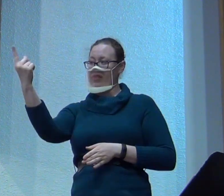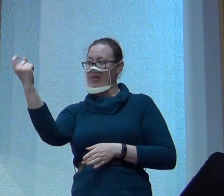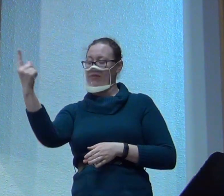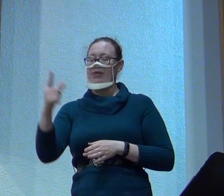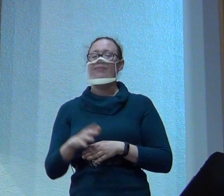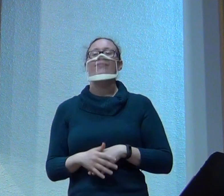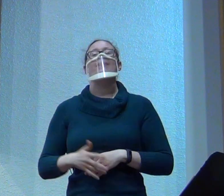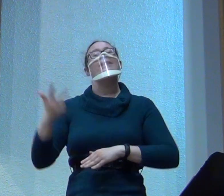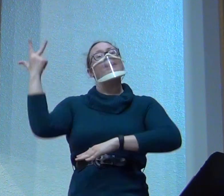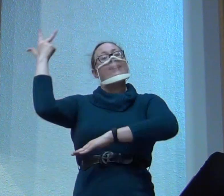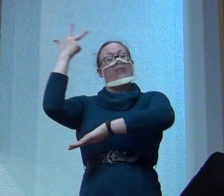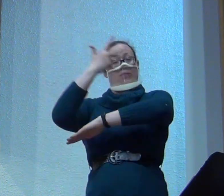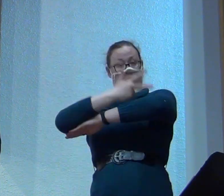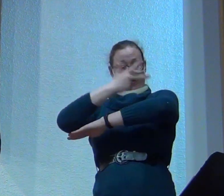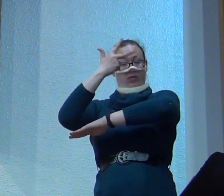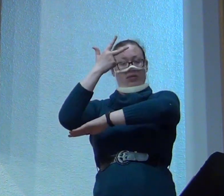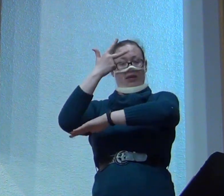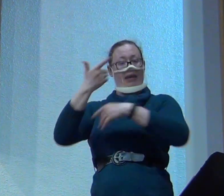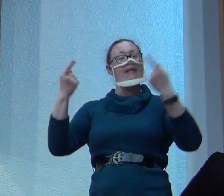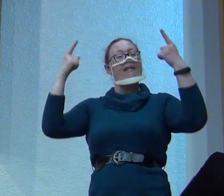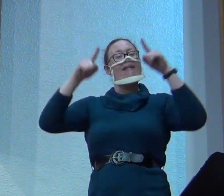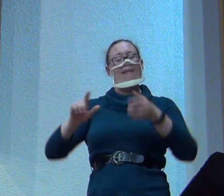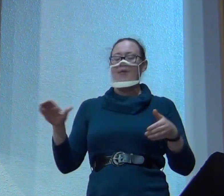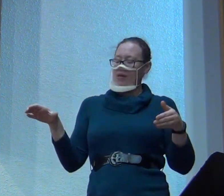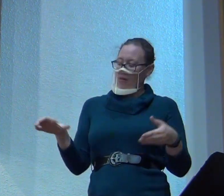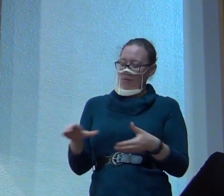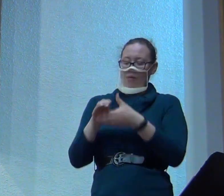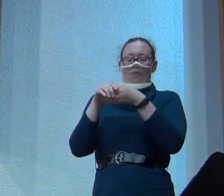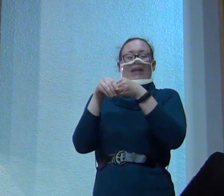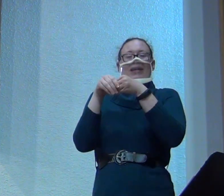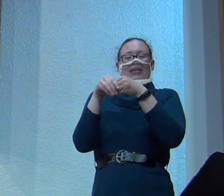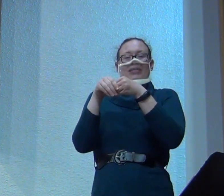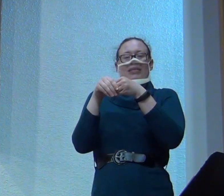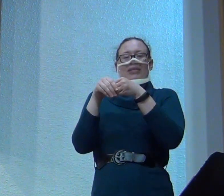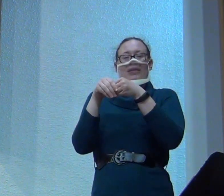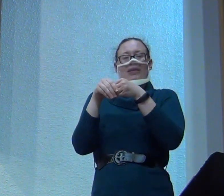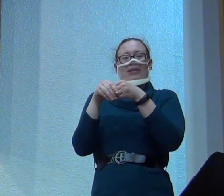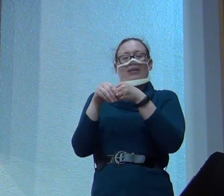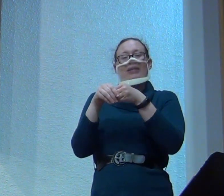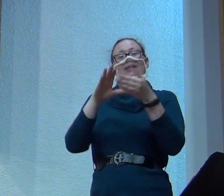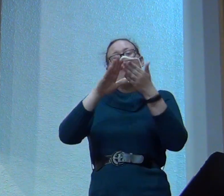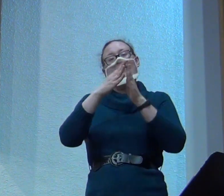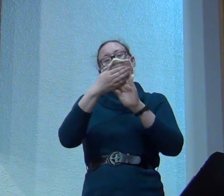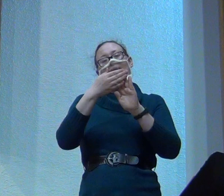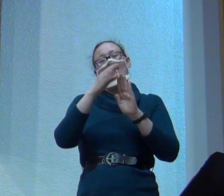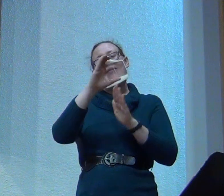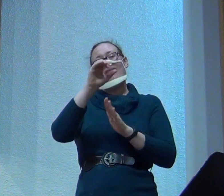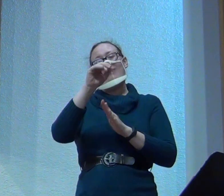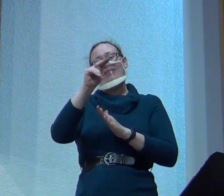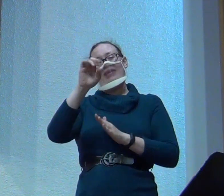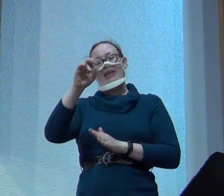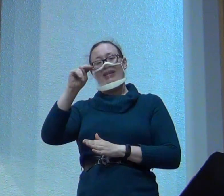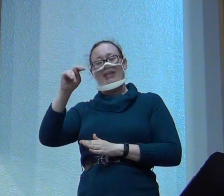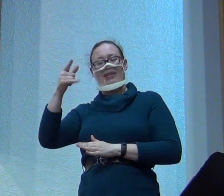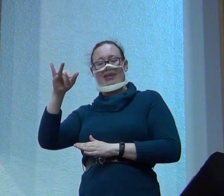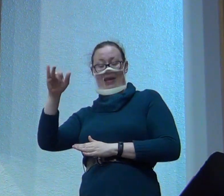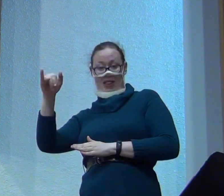"On the third day, a wedding took place in Cana in Galilee. Jesus' mother was